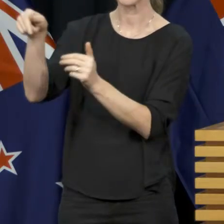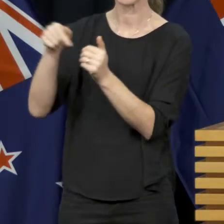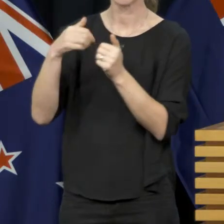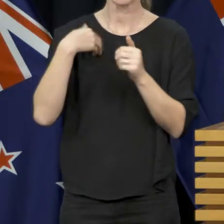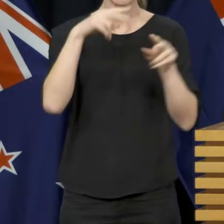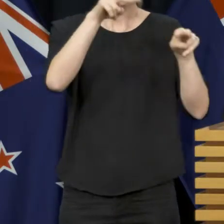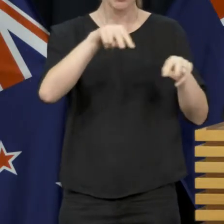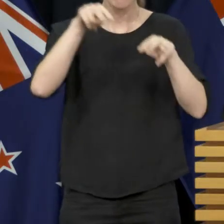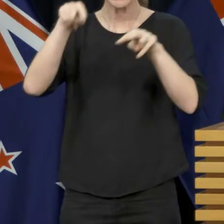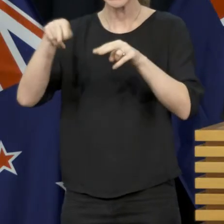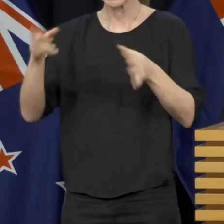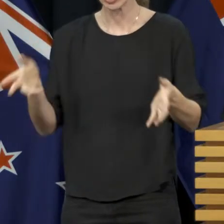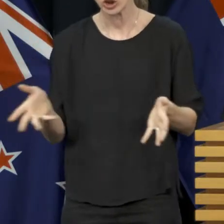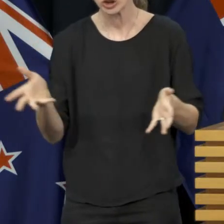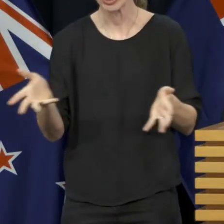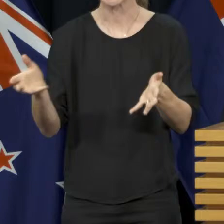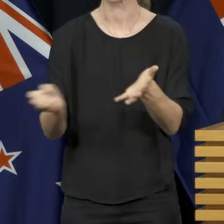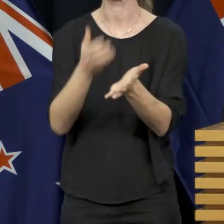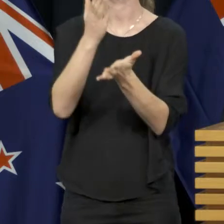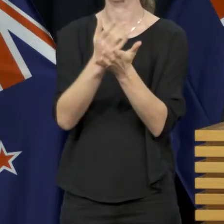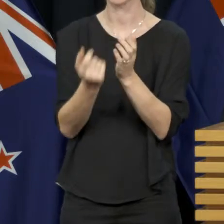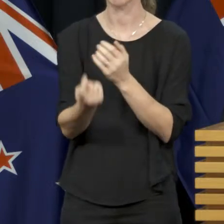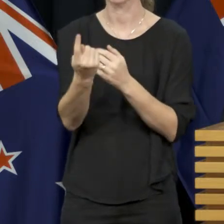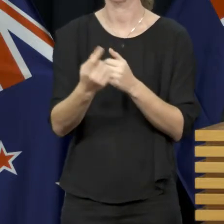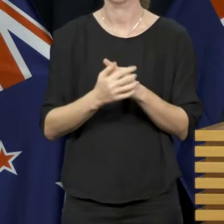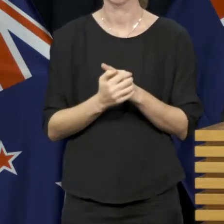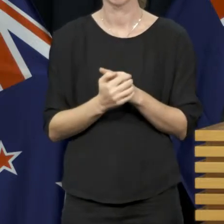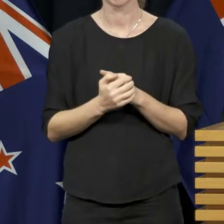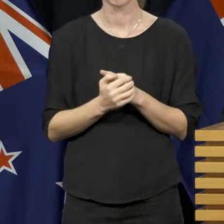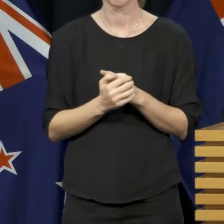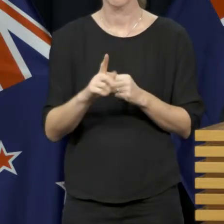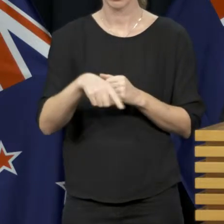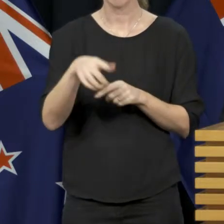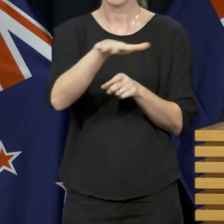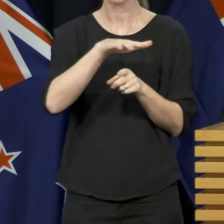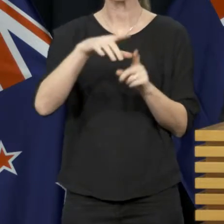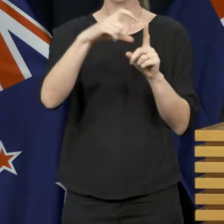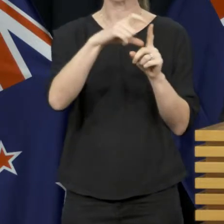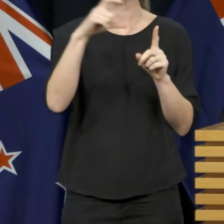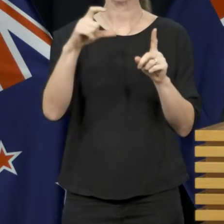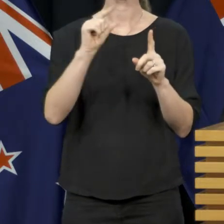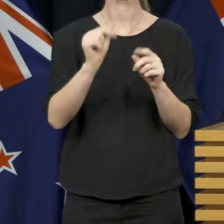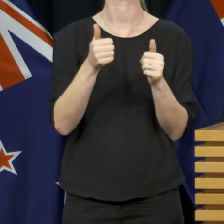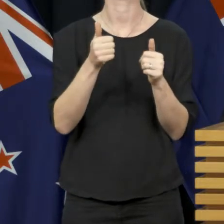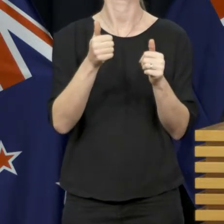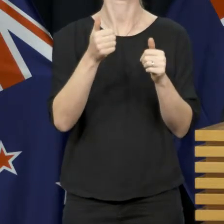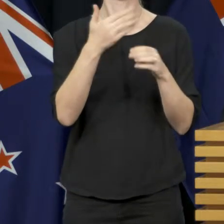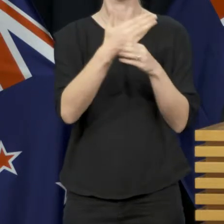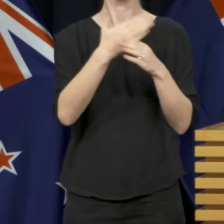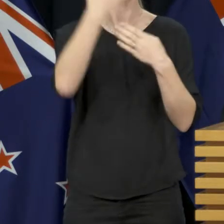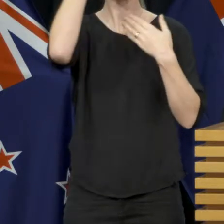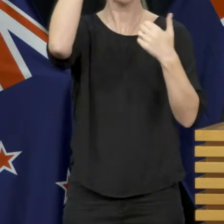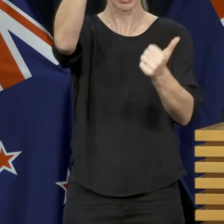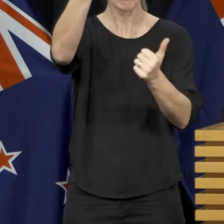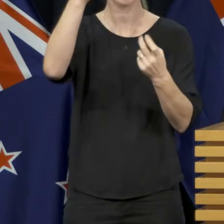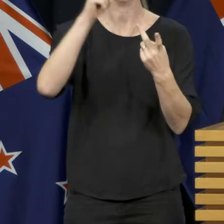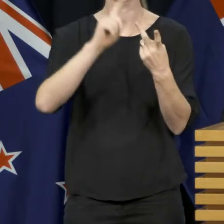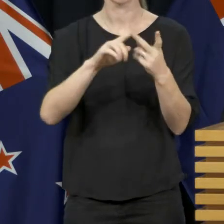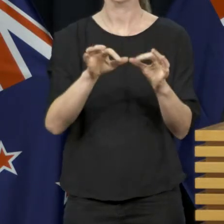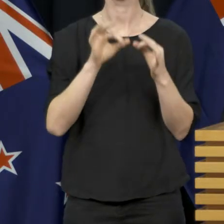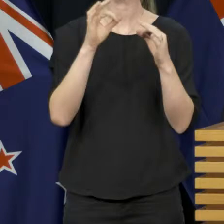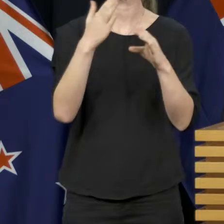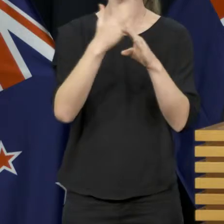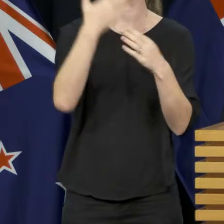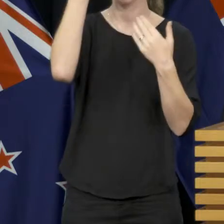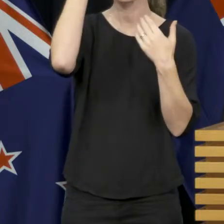constant supervision and nurturing to make sure that they are happening. There are other areas. David Clark has been doing a lot of work in mental health. I think he's done some outstanding